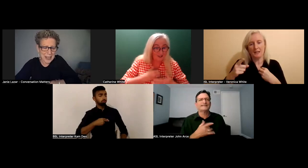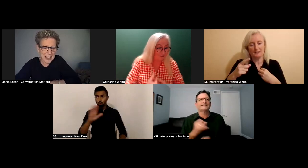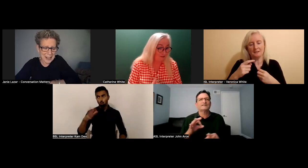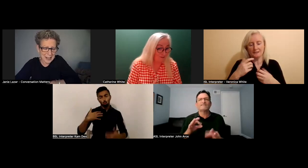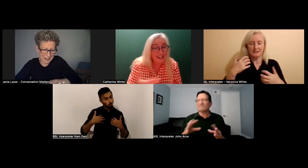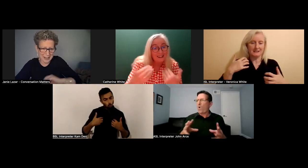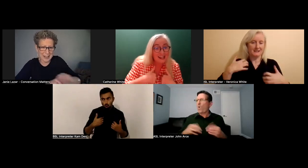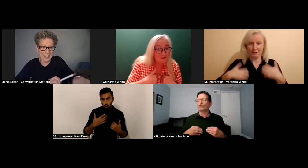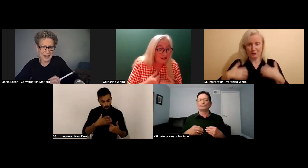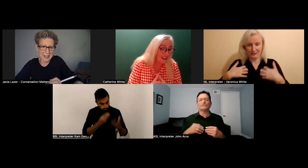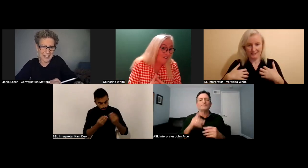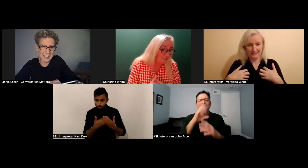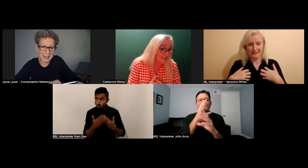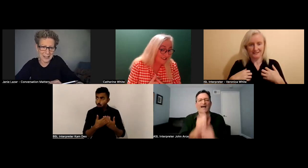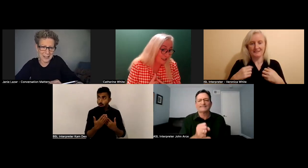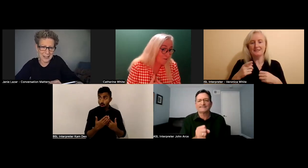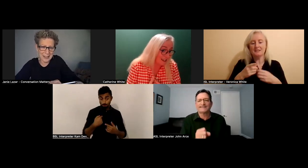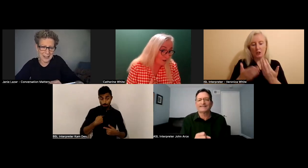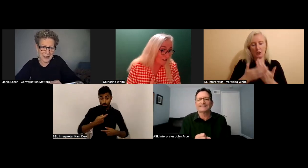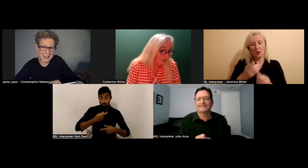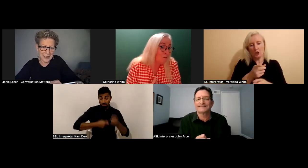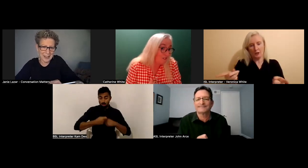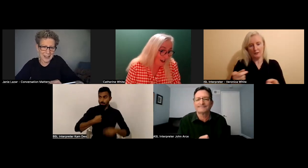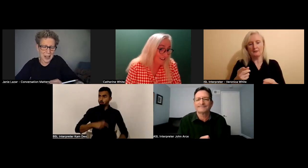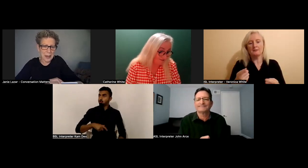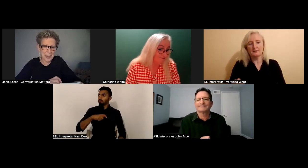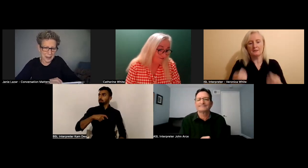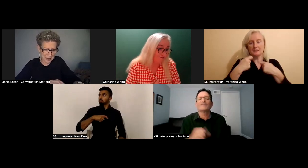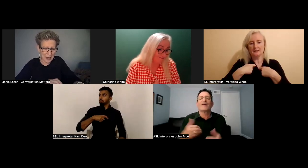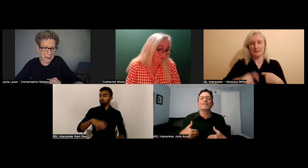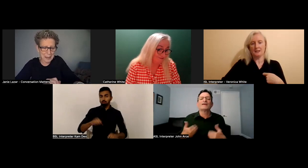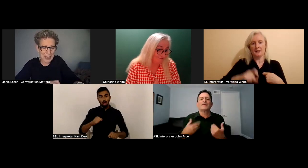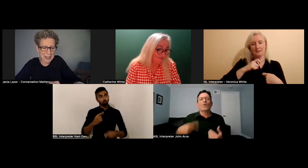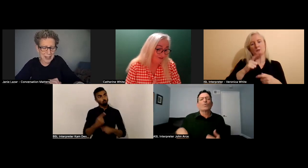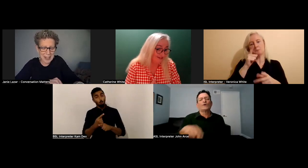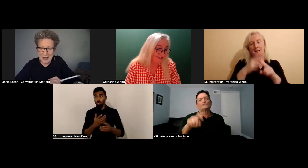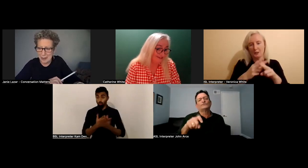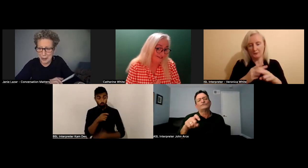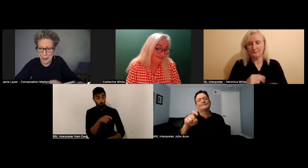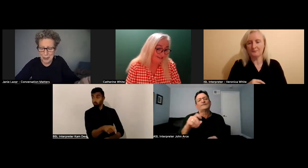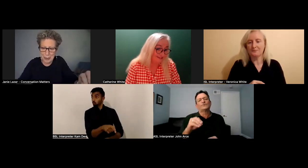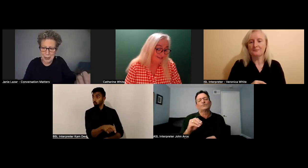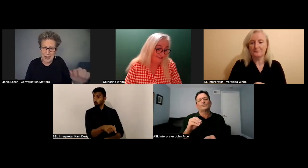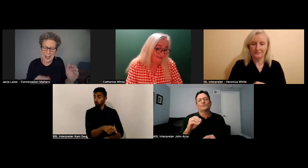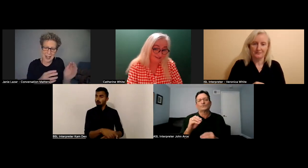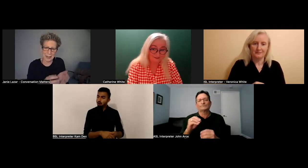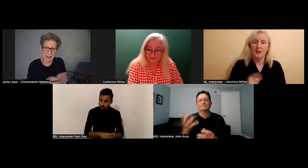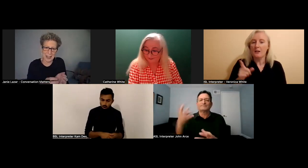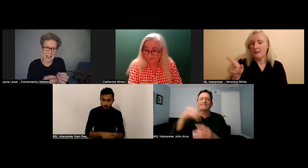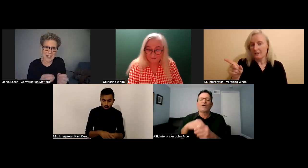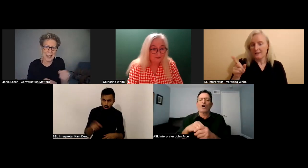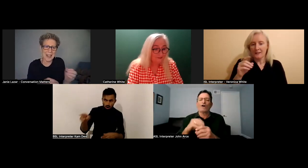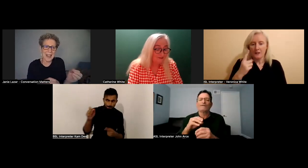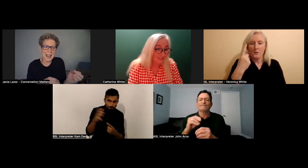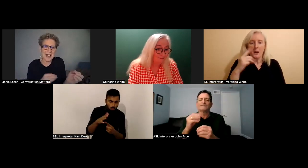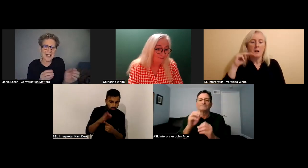I learn from them. They give me the confidence to speak out, to be fair. But I think there's an important point there, Catherine, that it